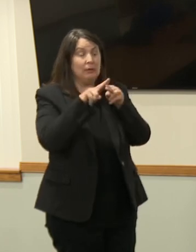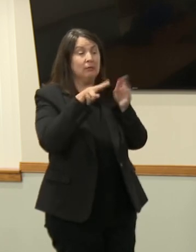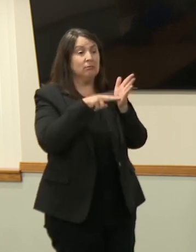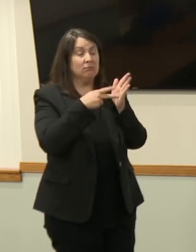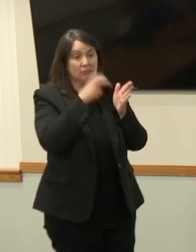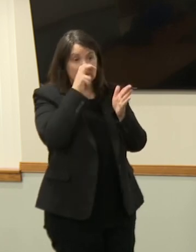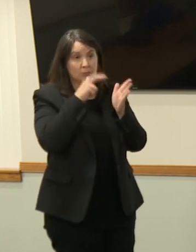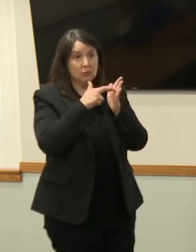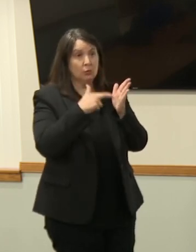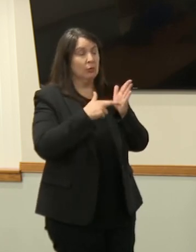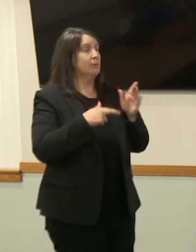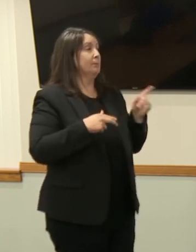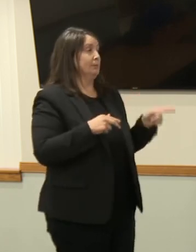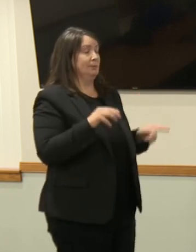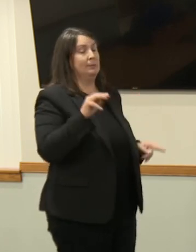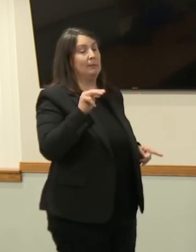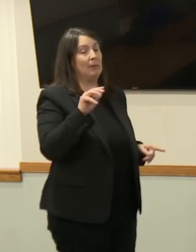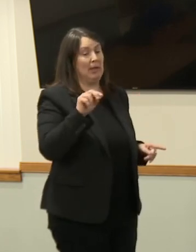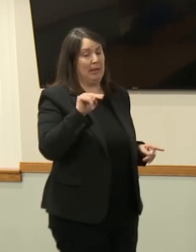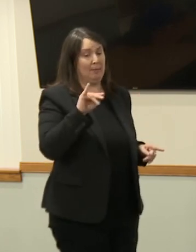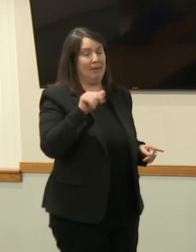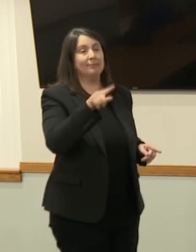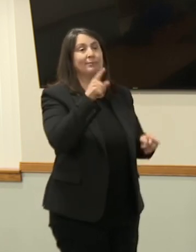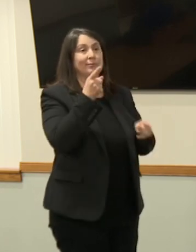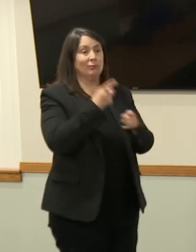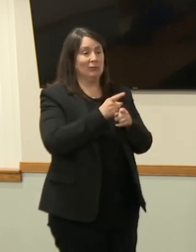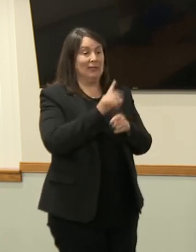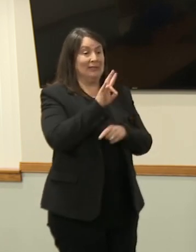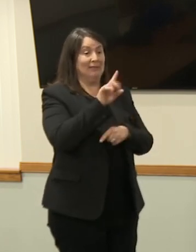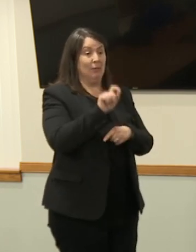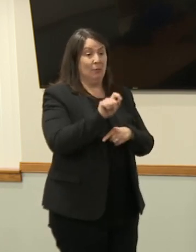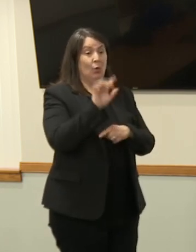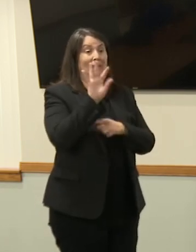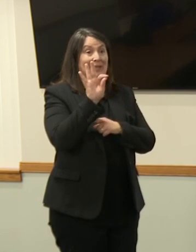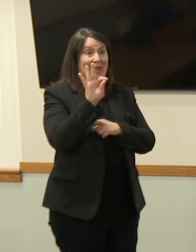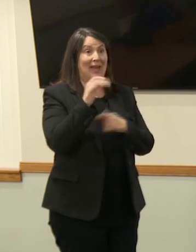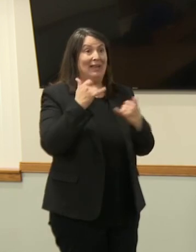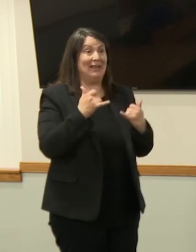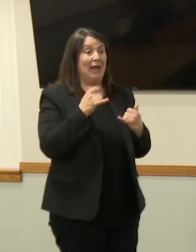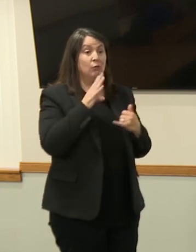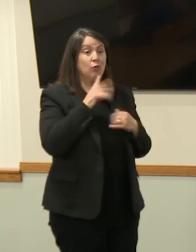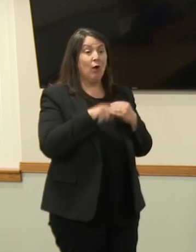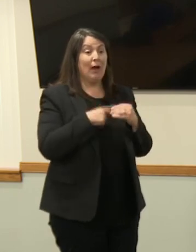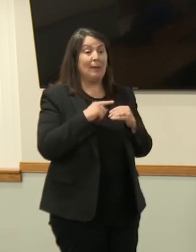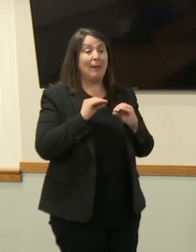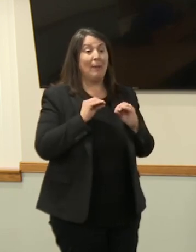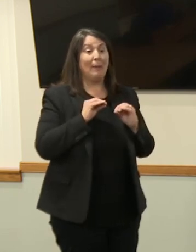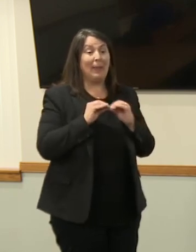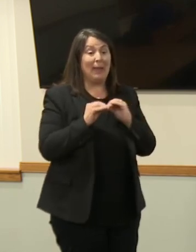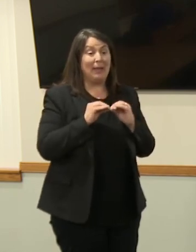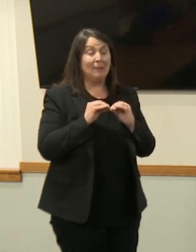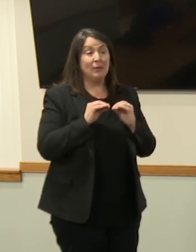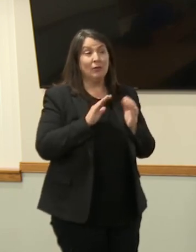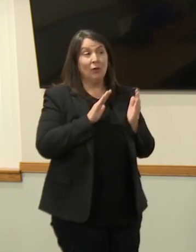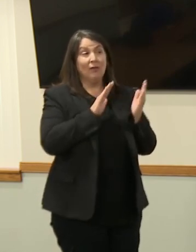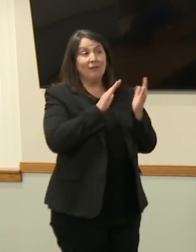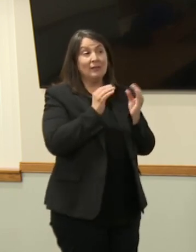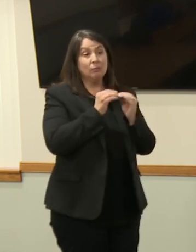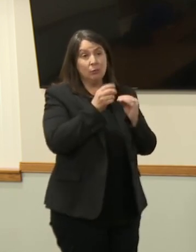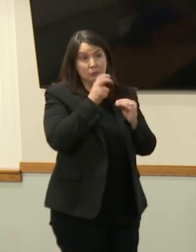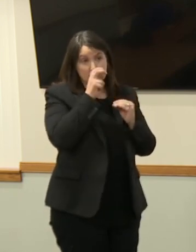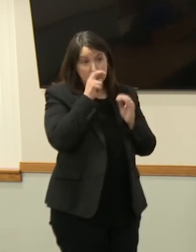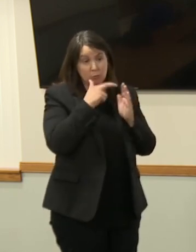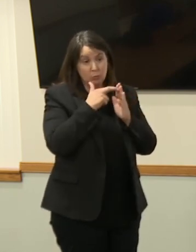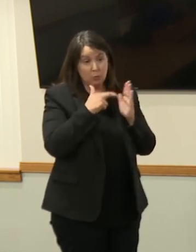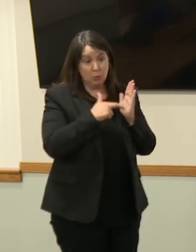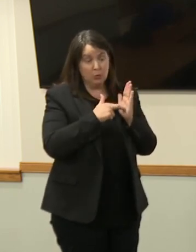for the positivity. And the different metrics about going into mitigation and that tiered approach, one of them is having